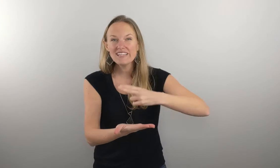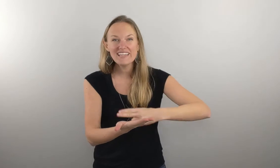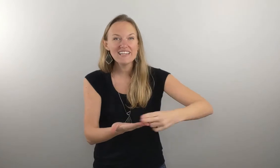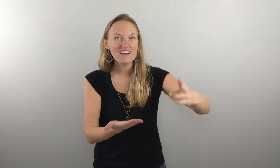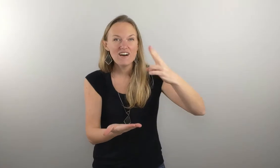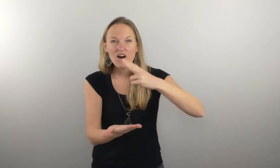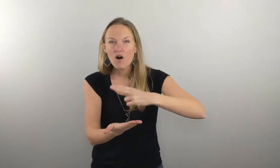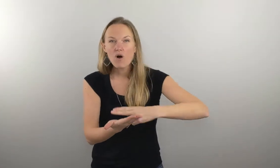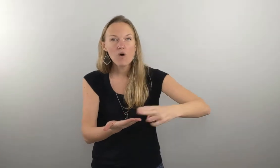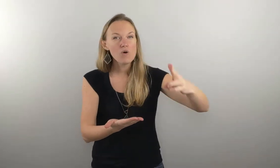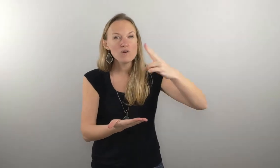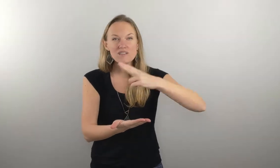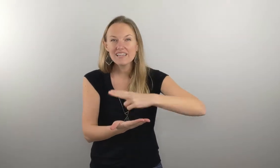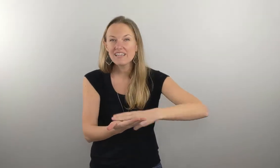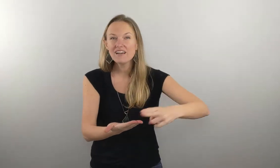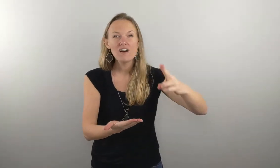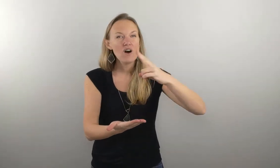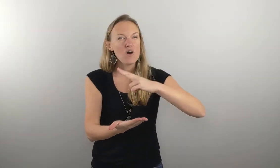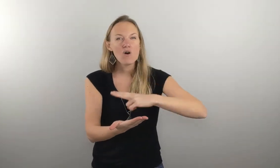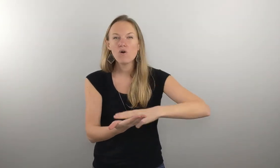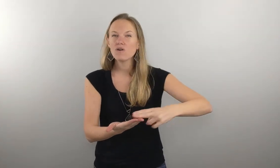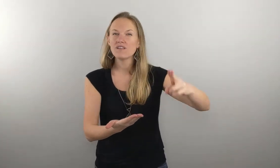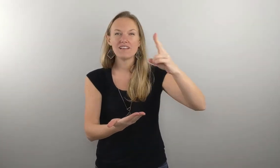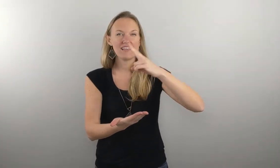holy, holy, holy,